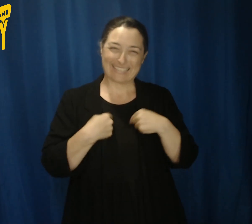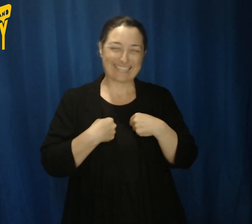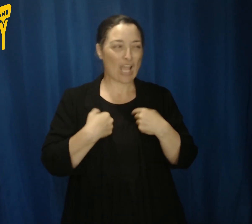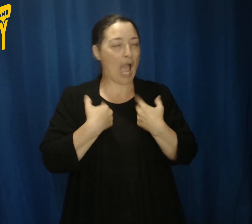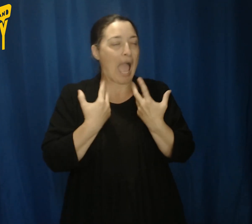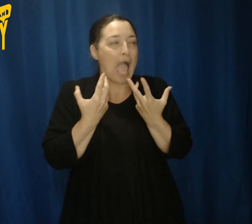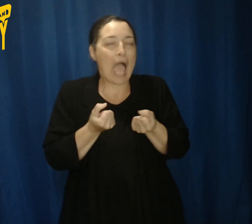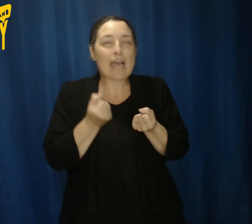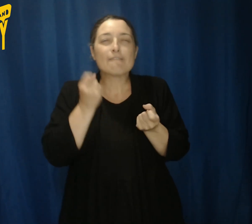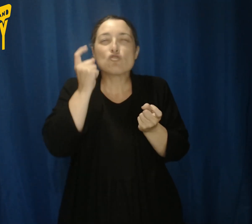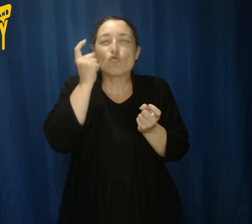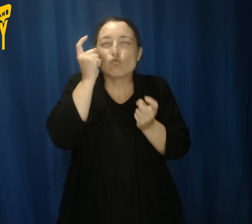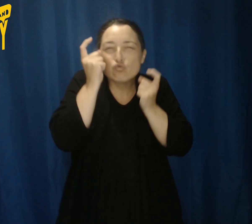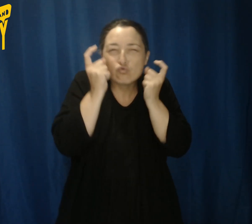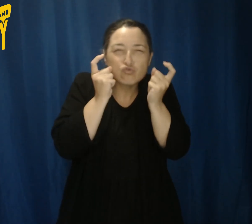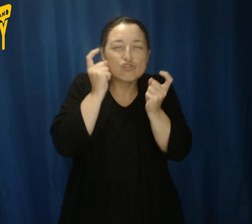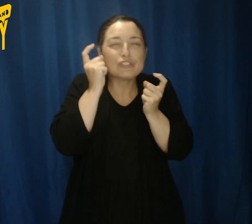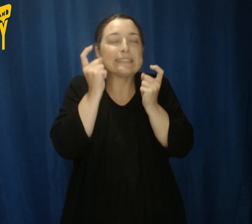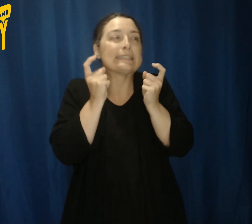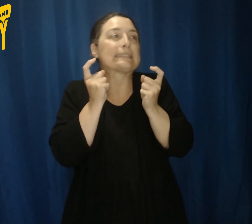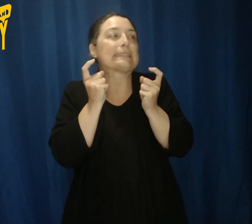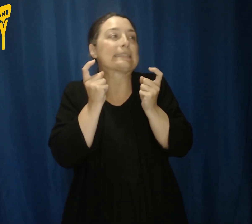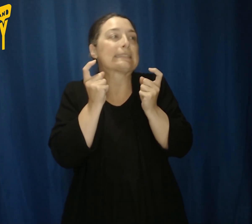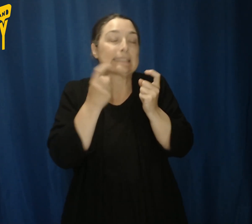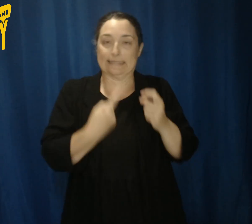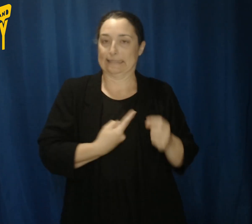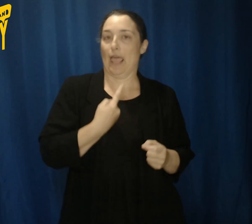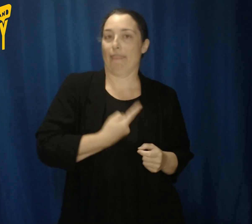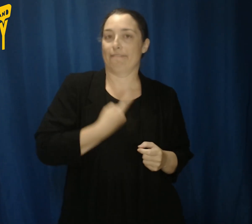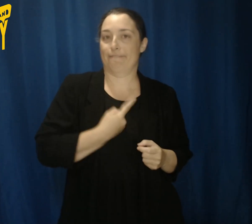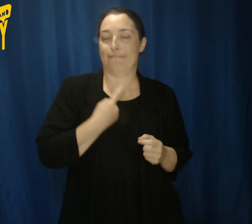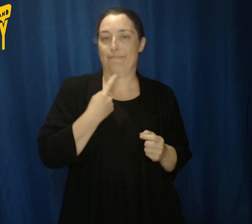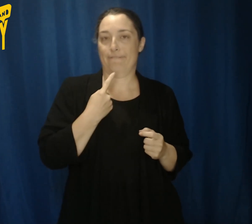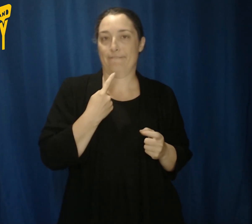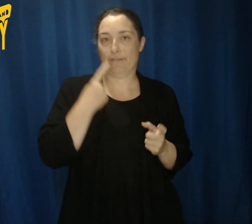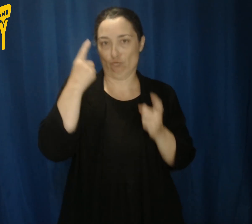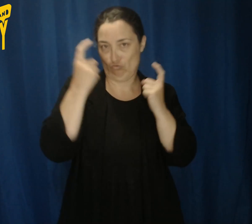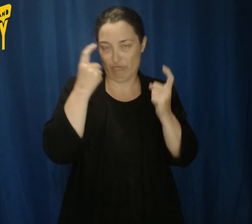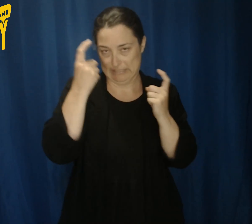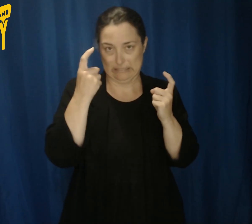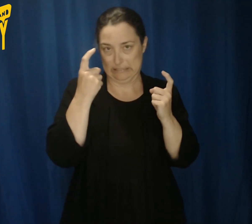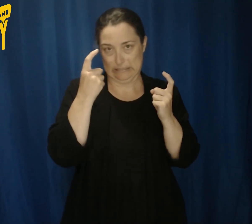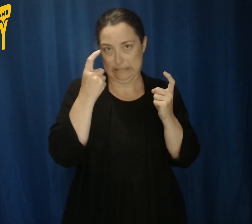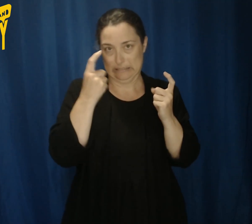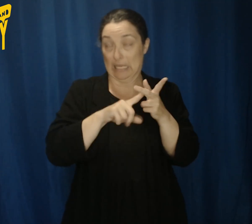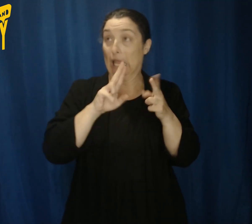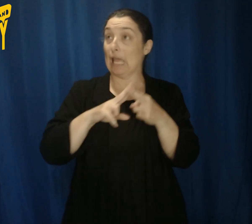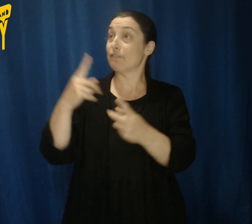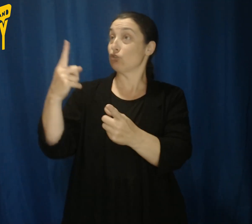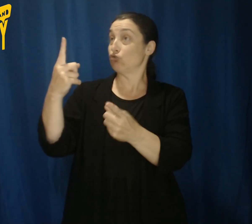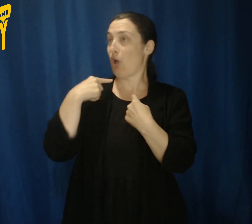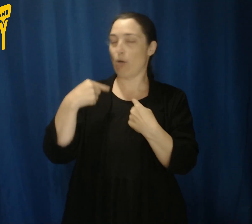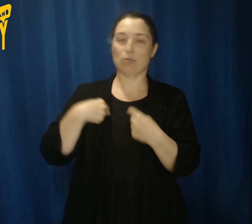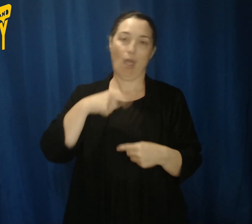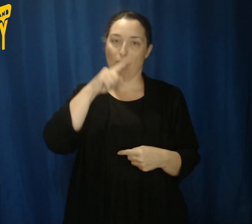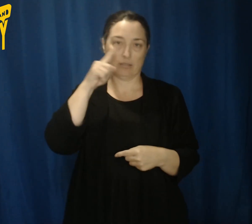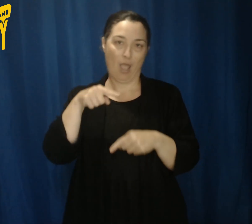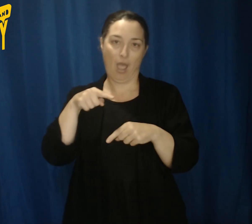curiosity that's very self-generated, or I don't go the distance. So our most recent work,